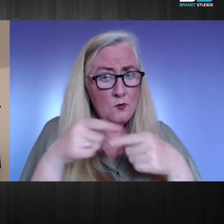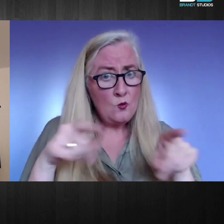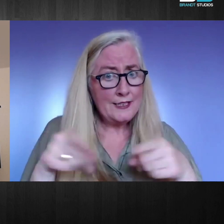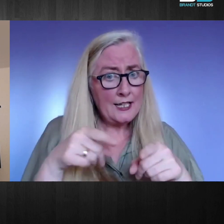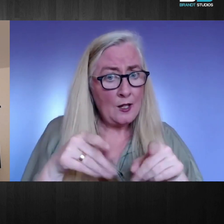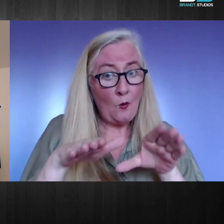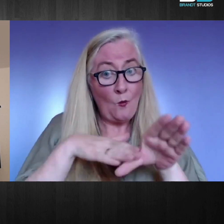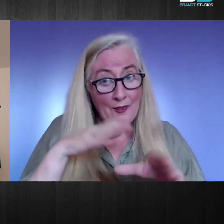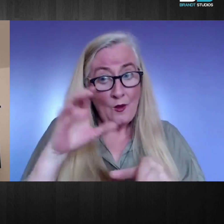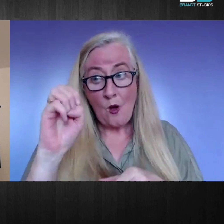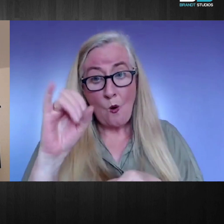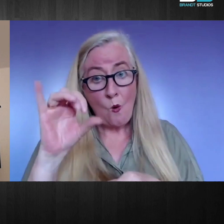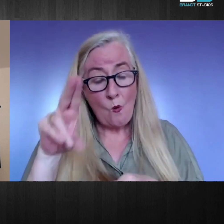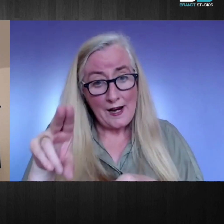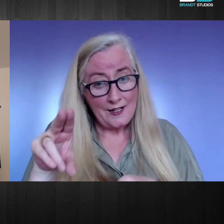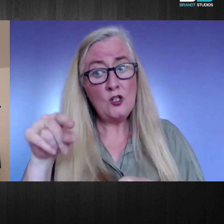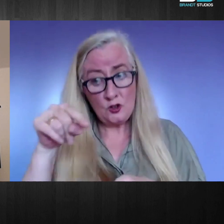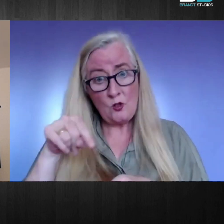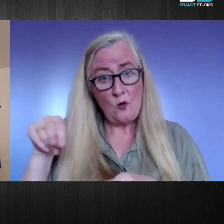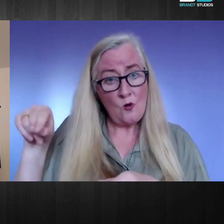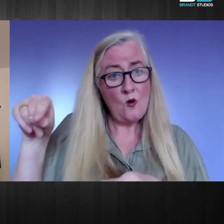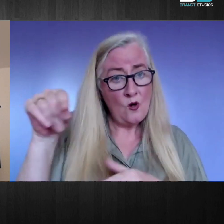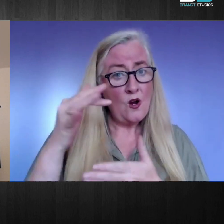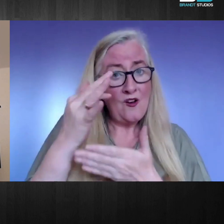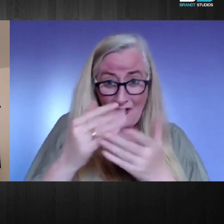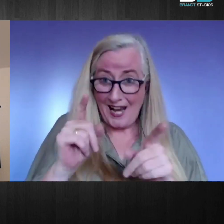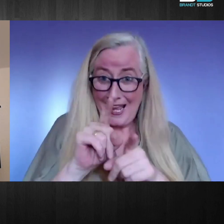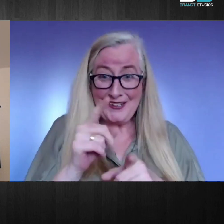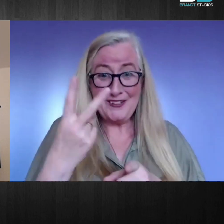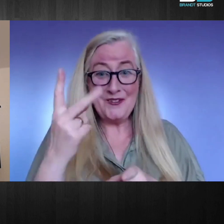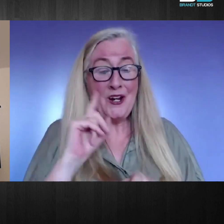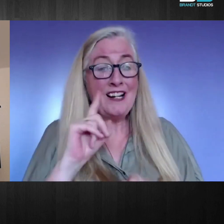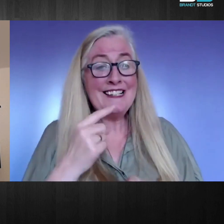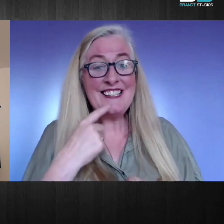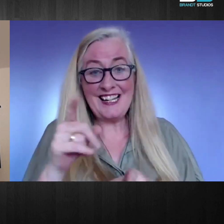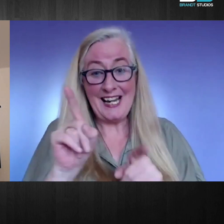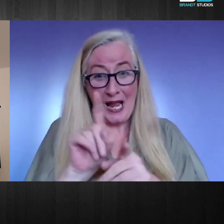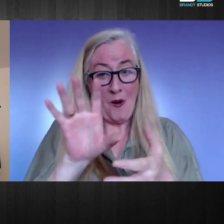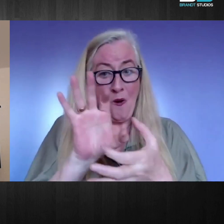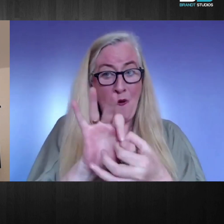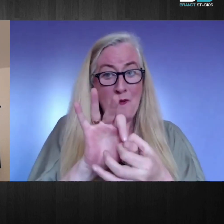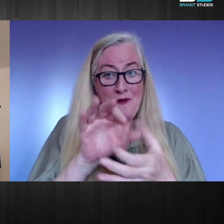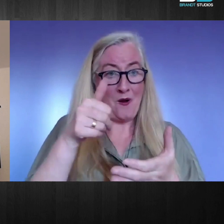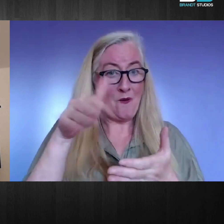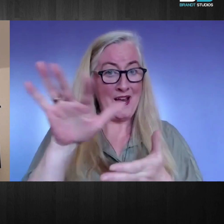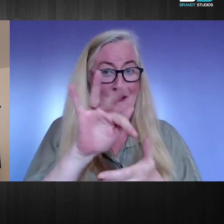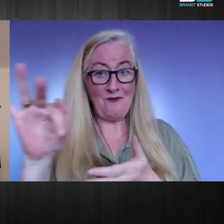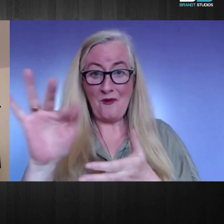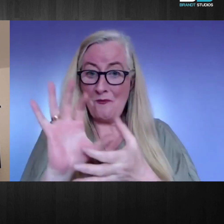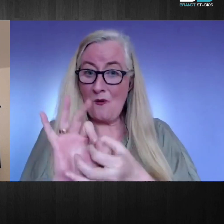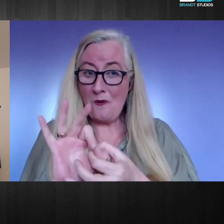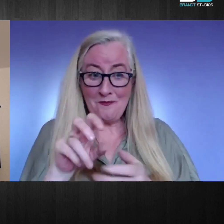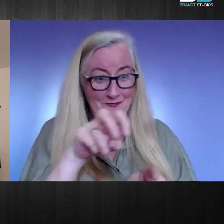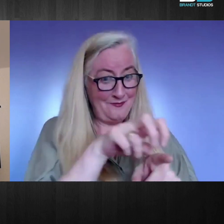I feel, as Shirley and Shannon said, is almost a home away from home, because it's such a creative space, to